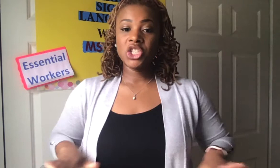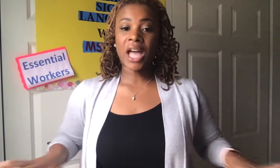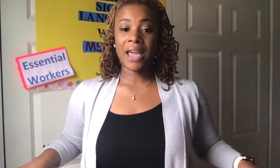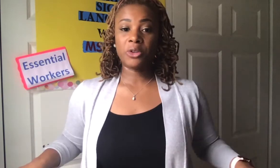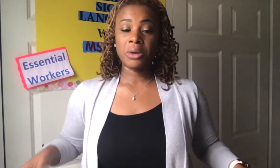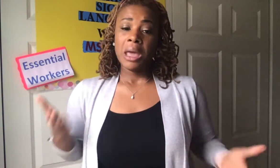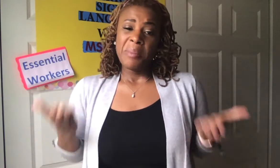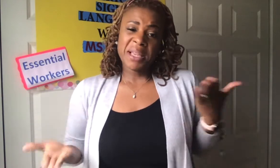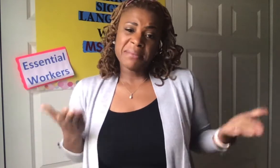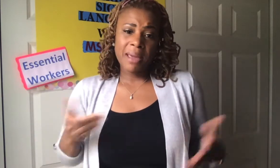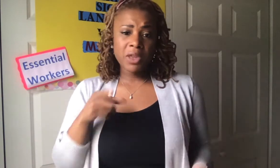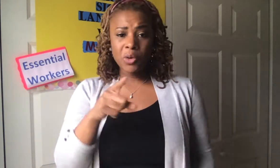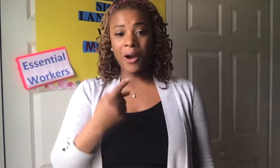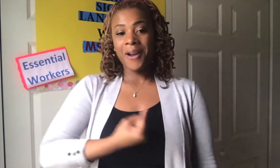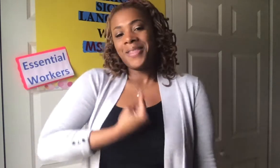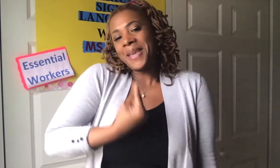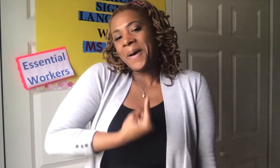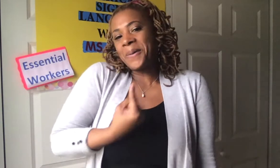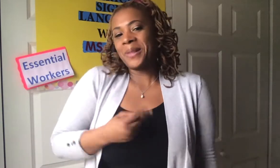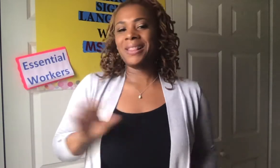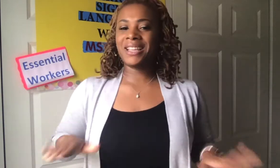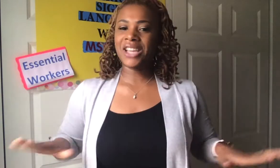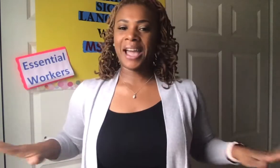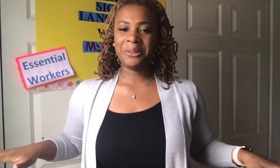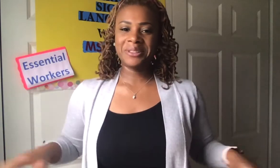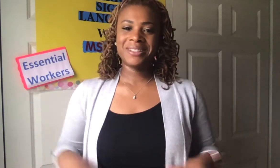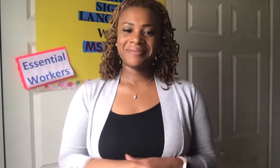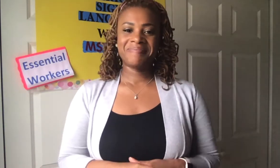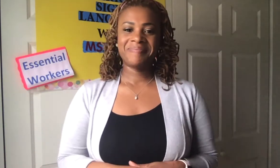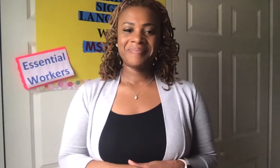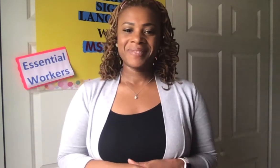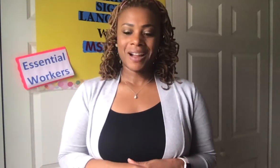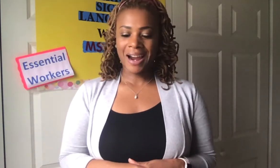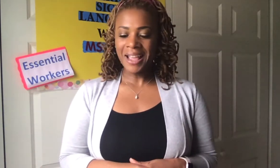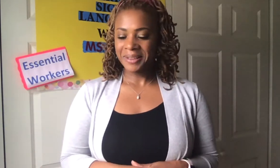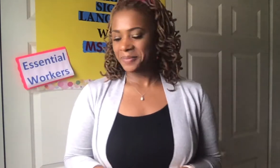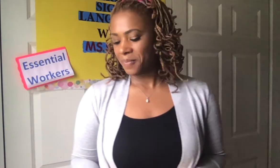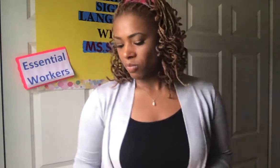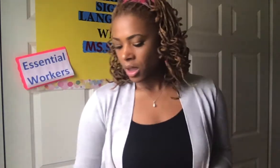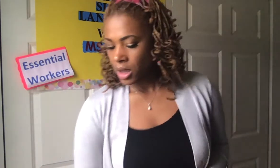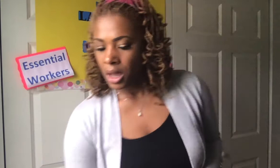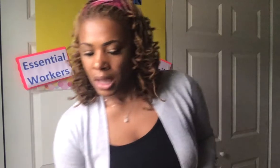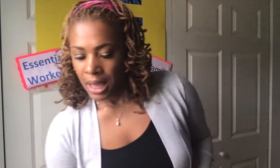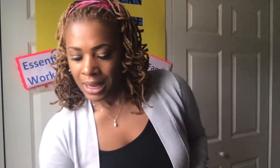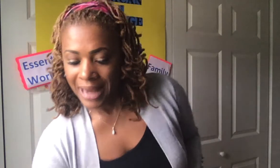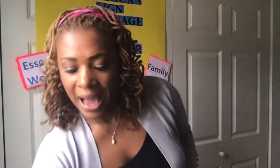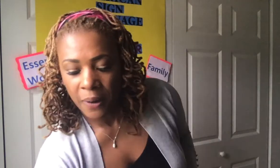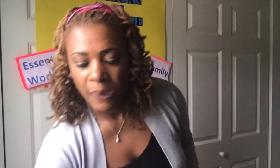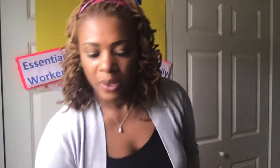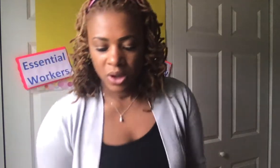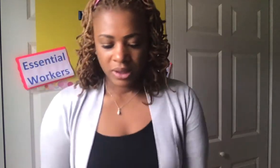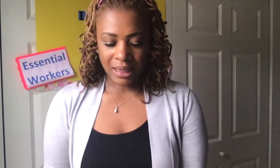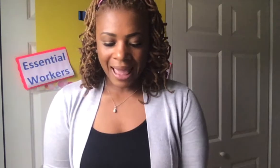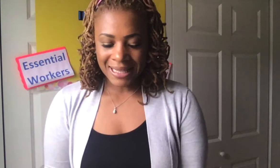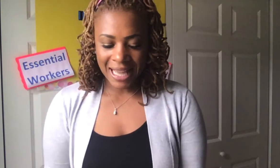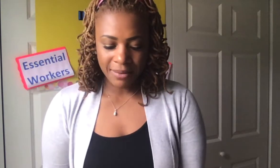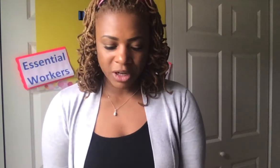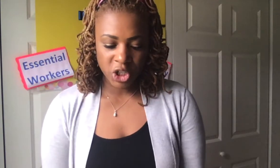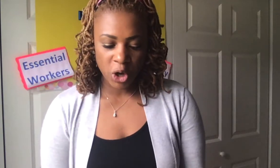child, because maybe you are the only child. All right. Now, the last sign I'm going to show you is